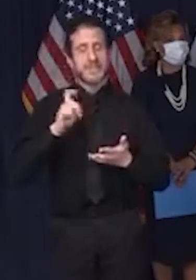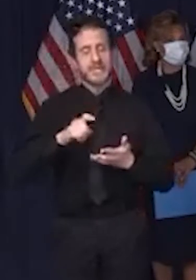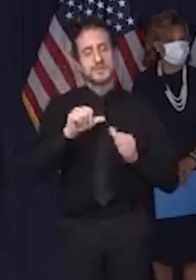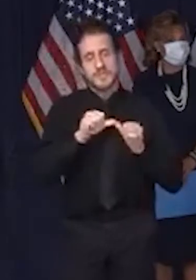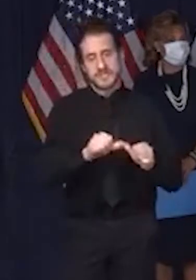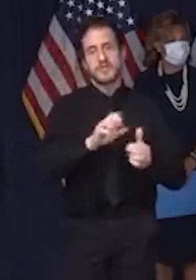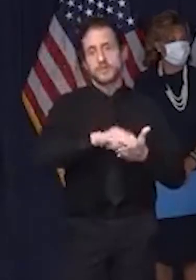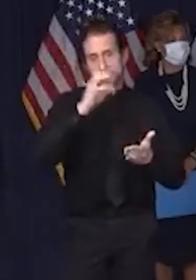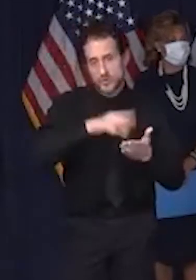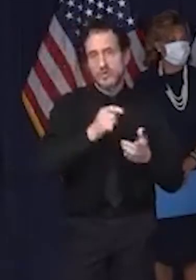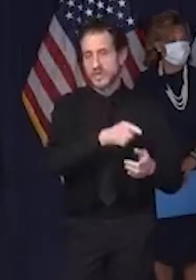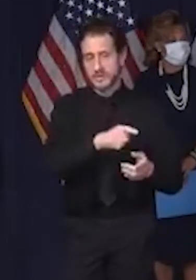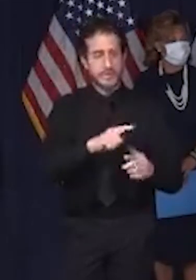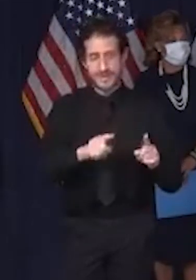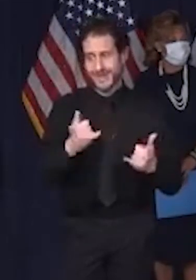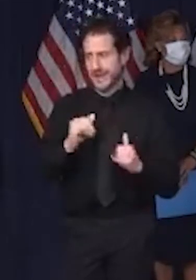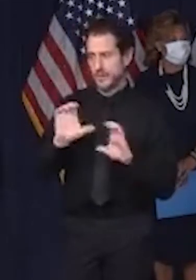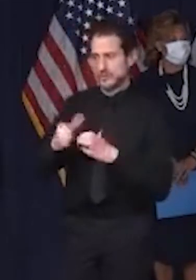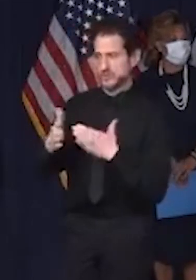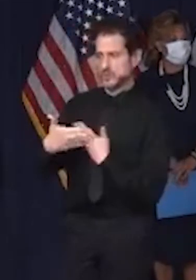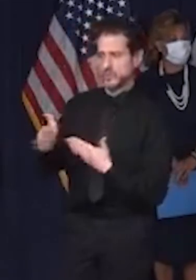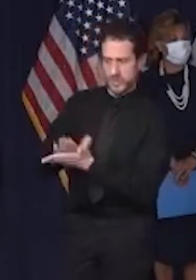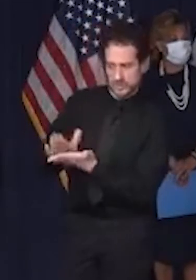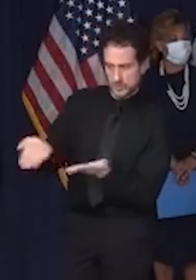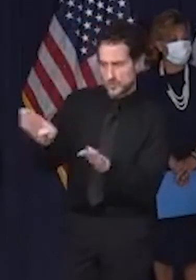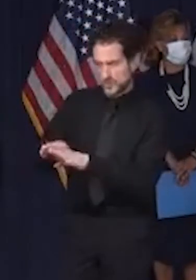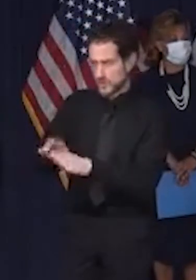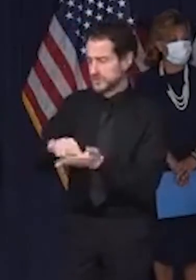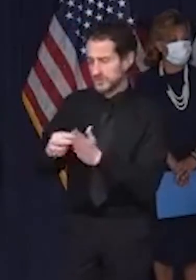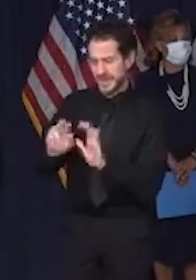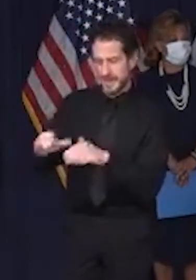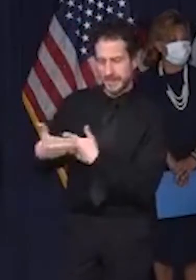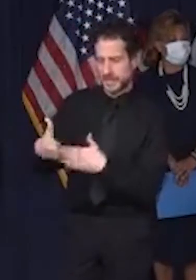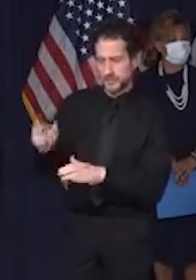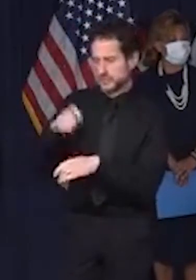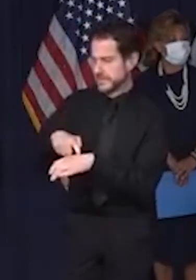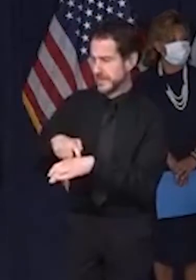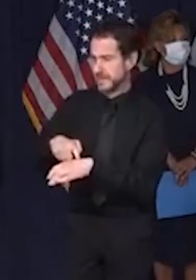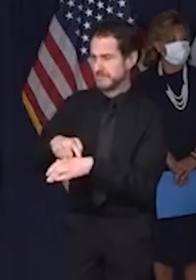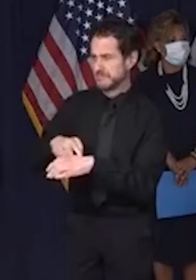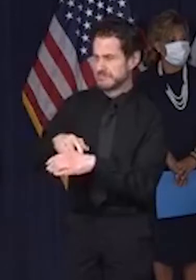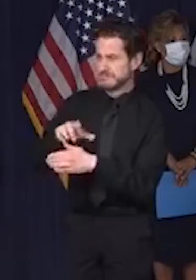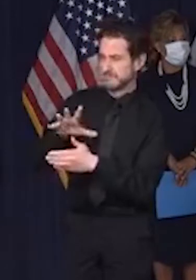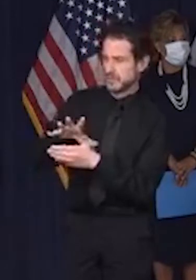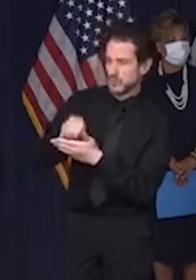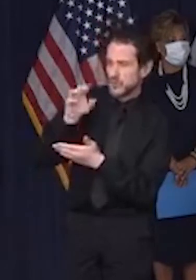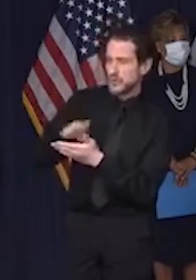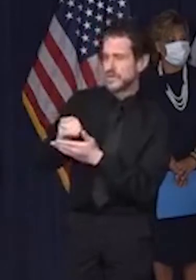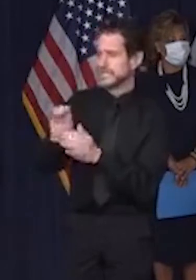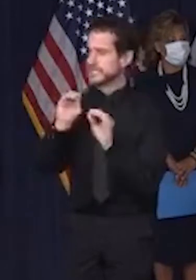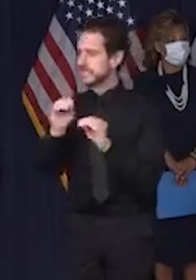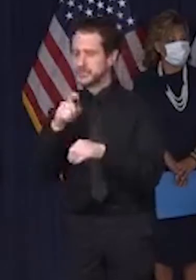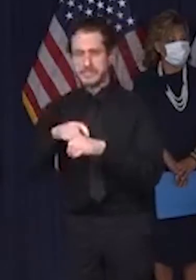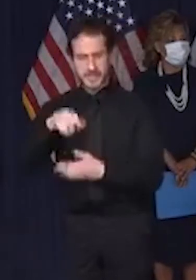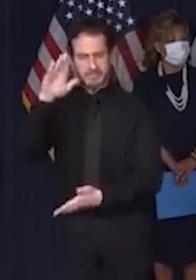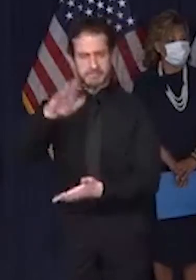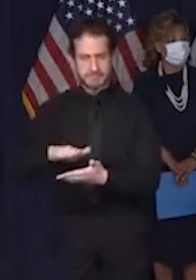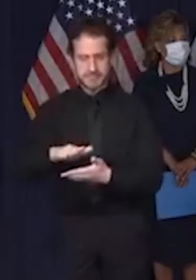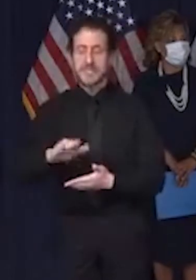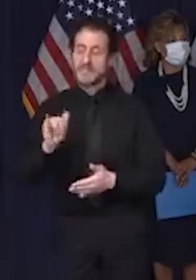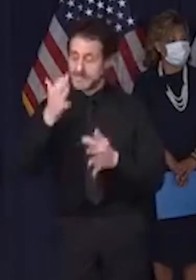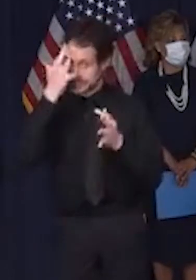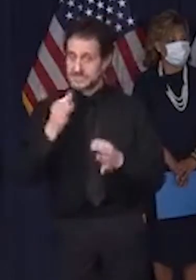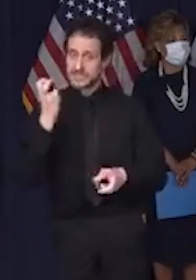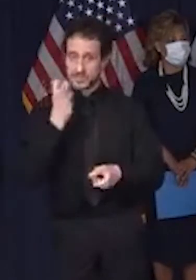others. These challenges weighed heavily on me as we came to this decision, but my priority